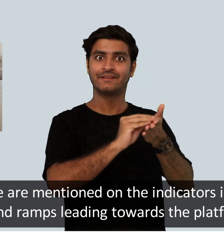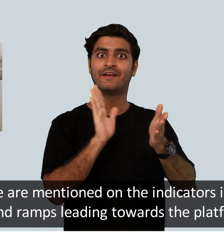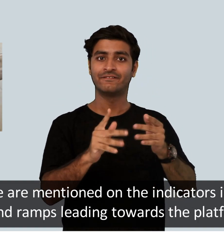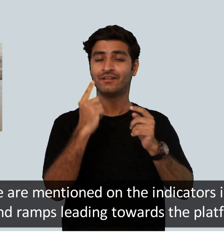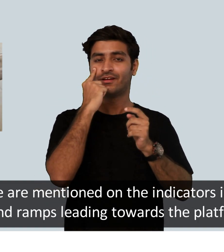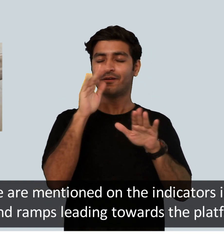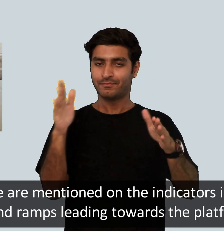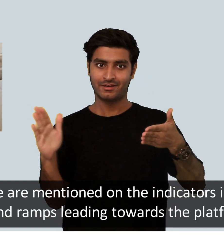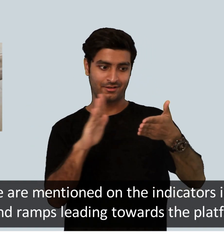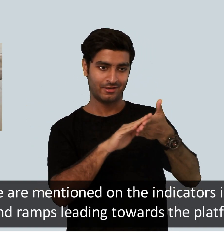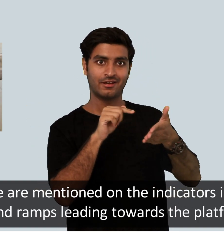towards the platforms.